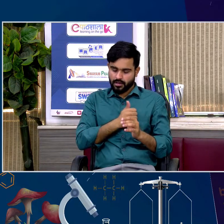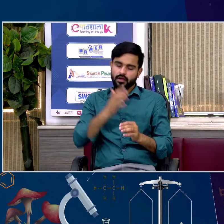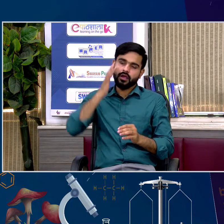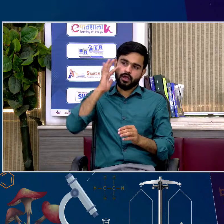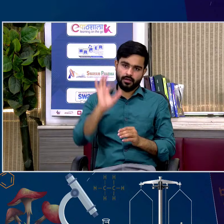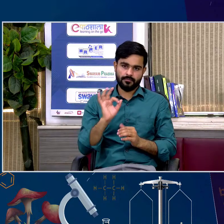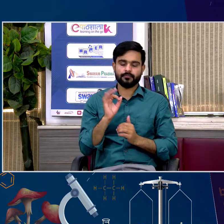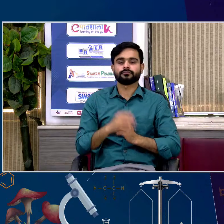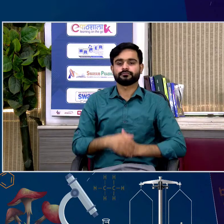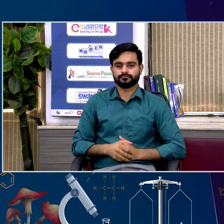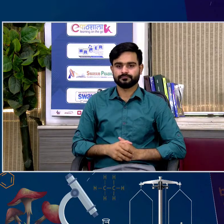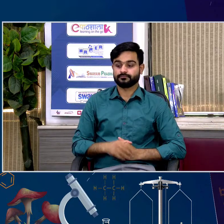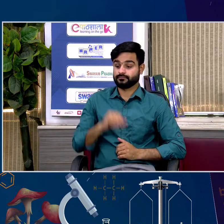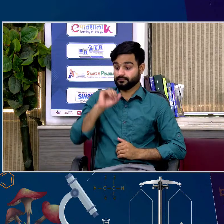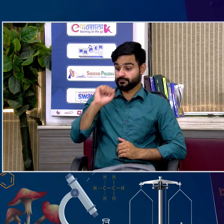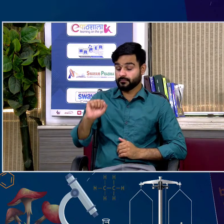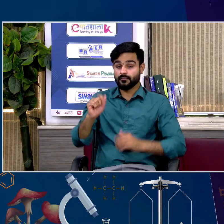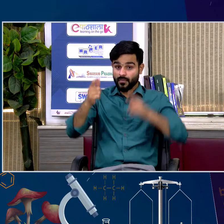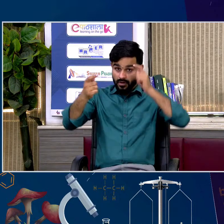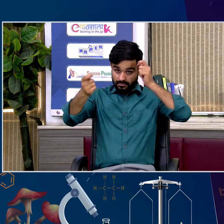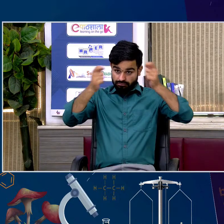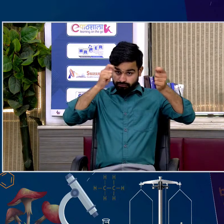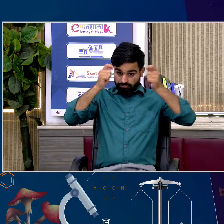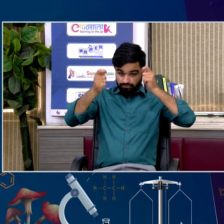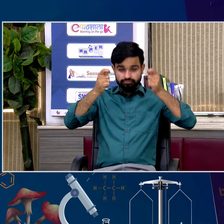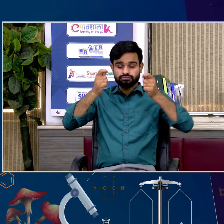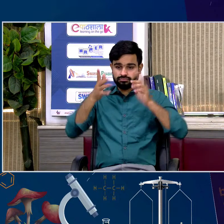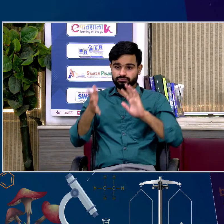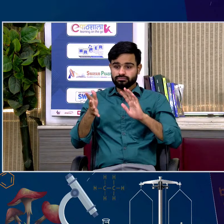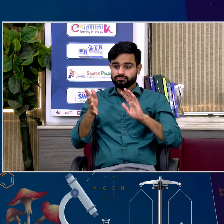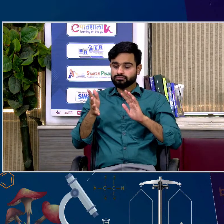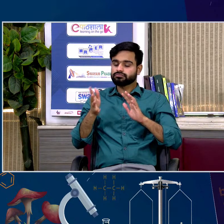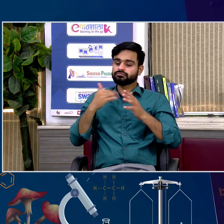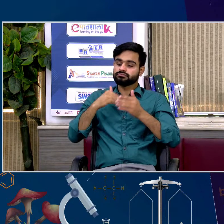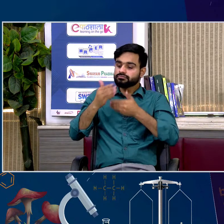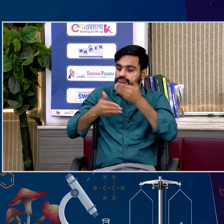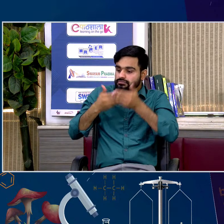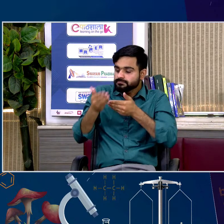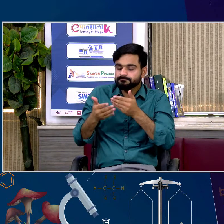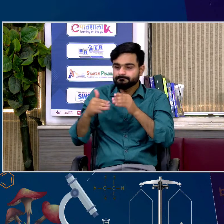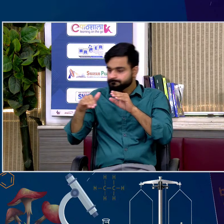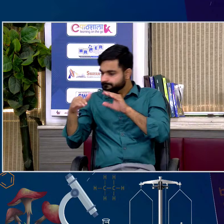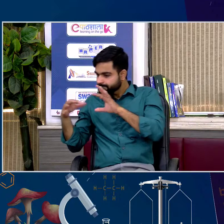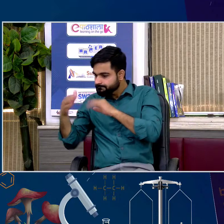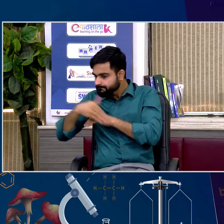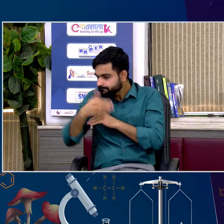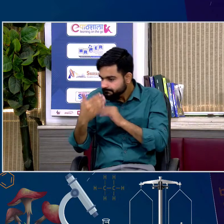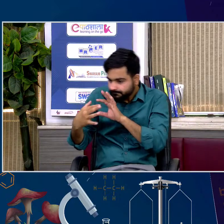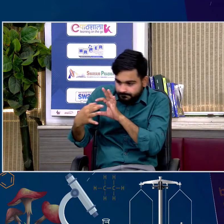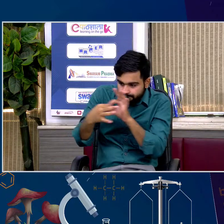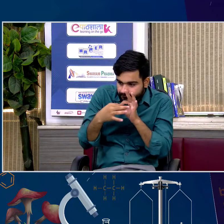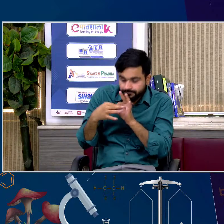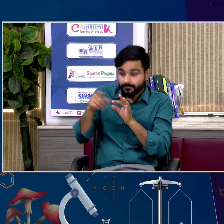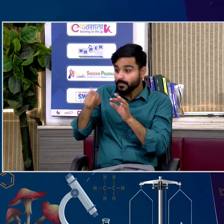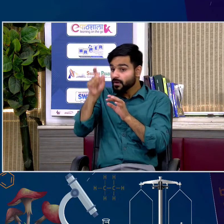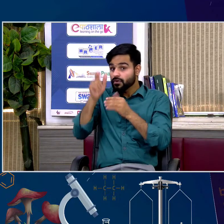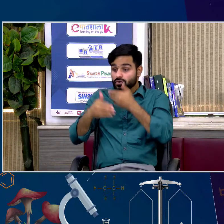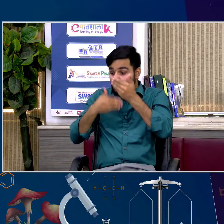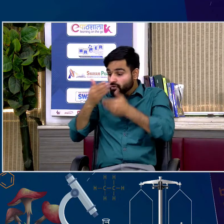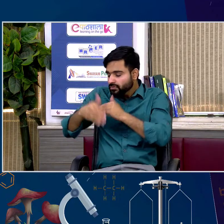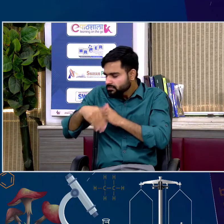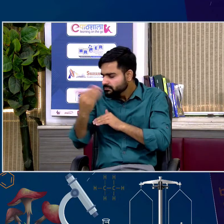very her role is like that of a orchestra conductor who is conducting, who